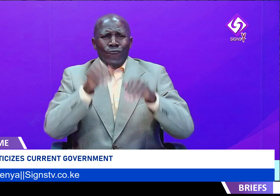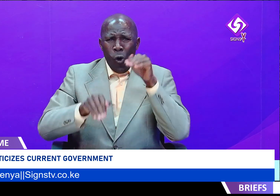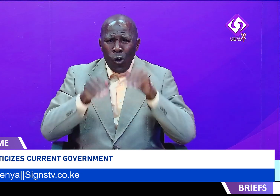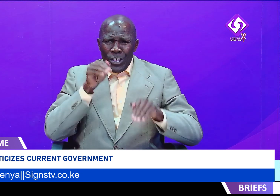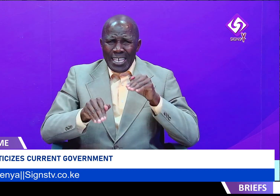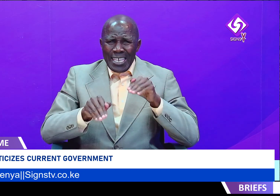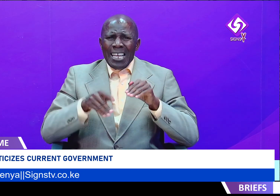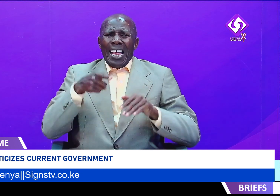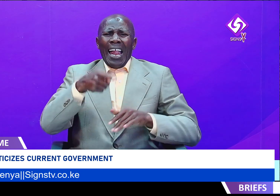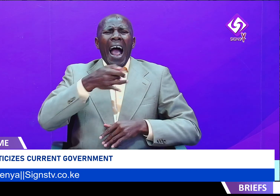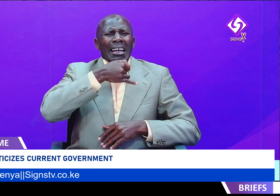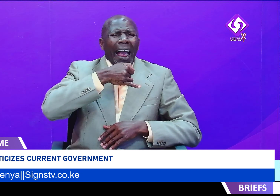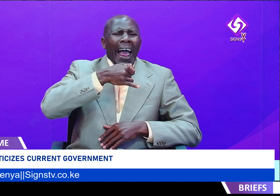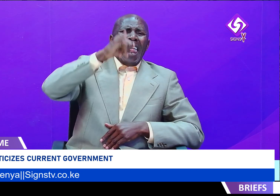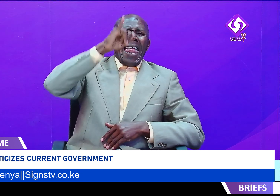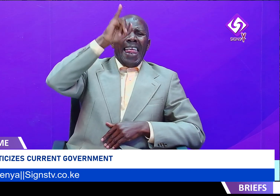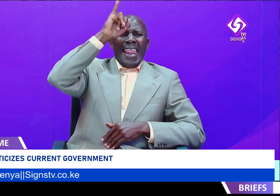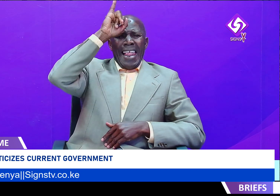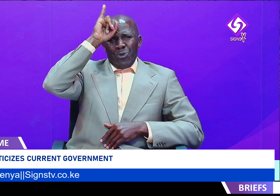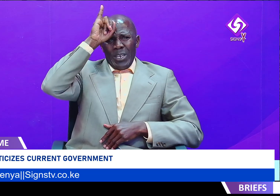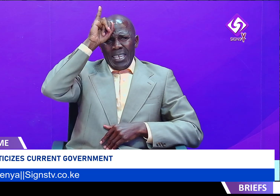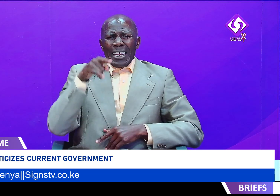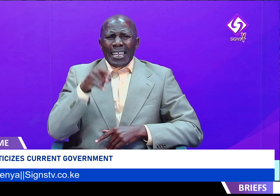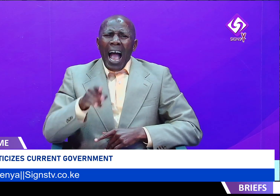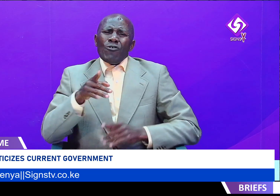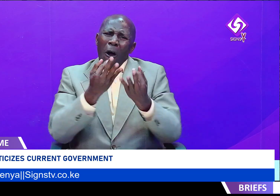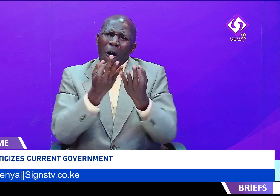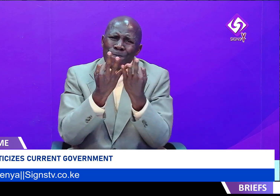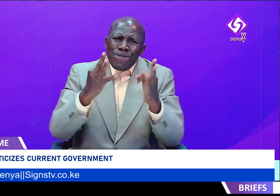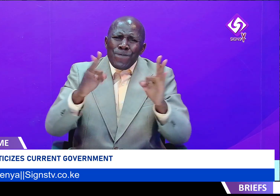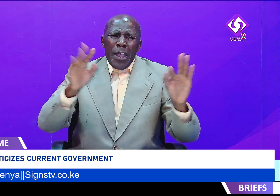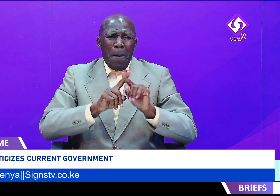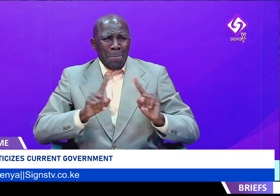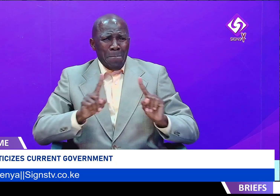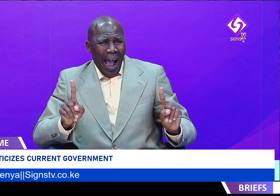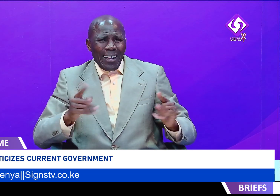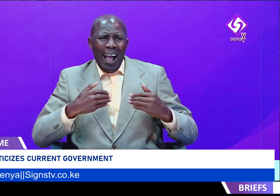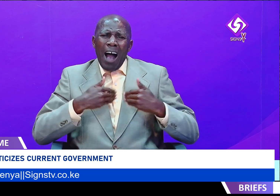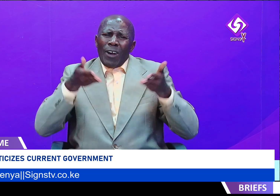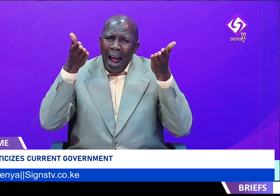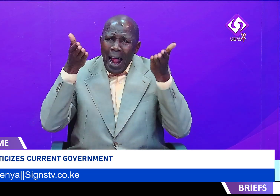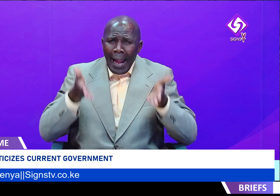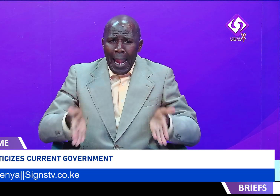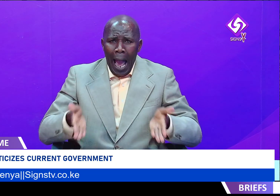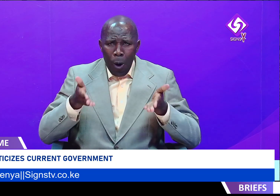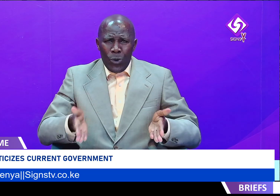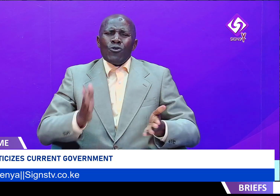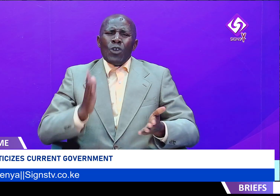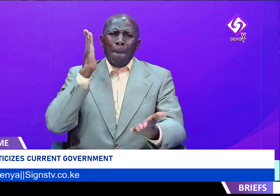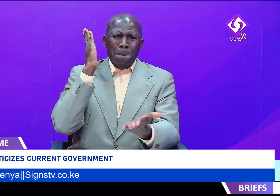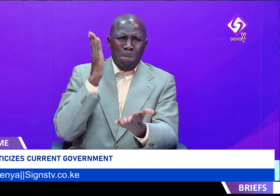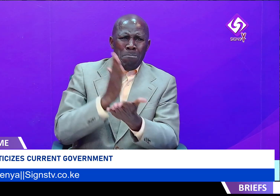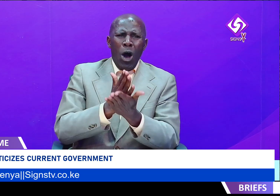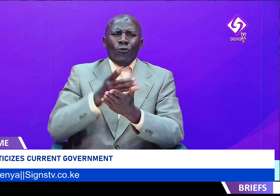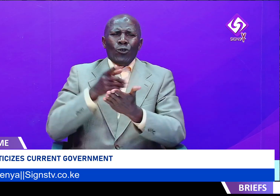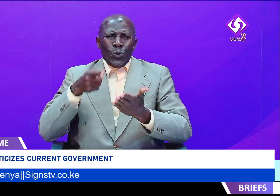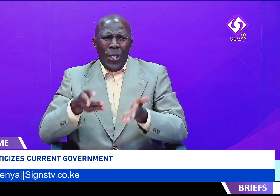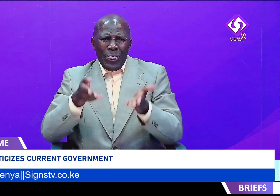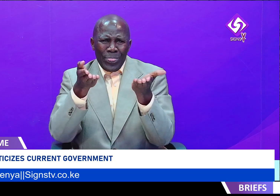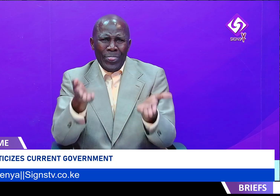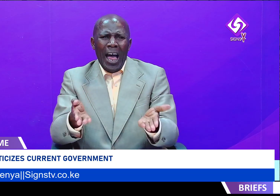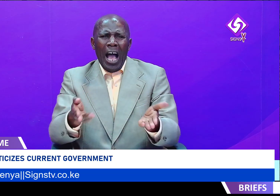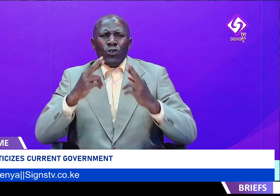his warnings during the last general elections were ignored and dismissed, but